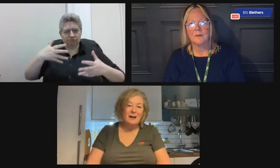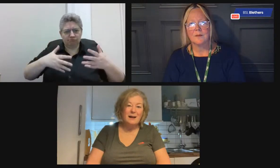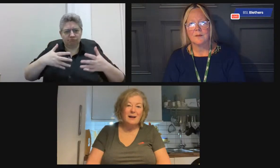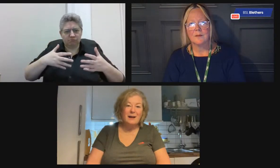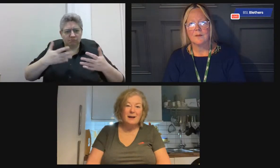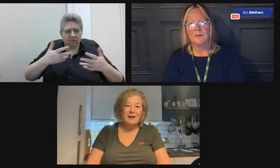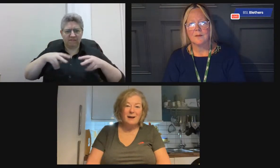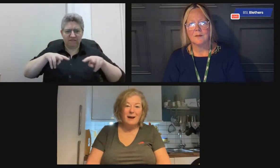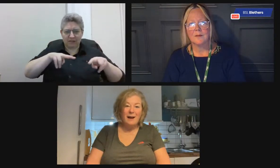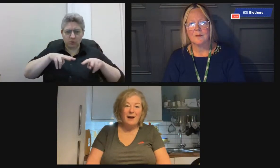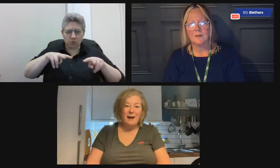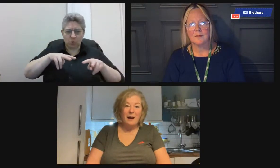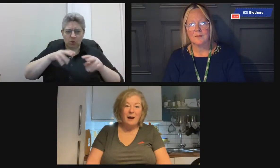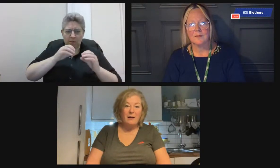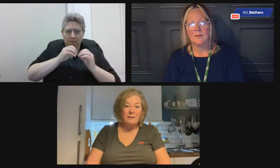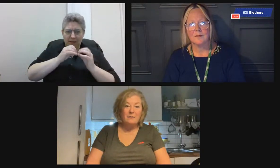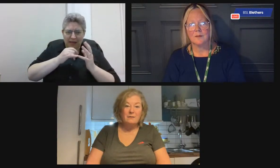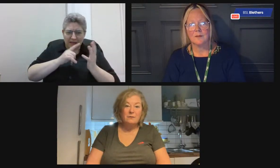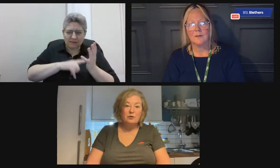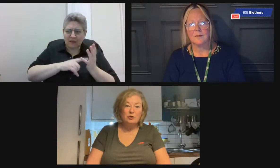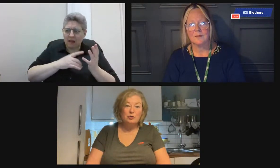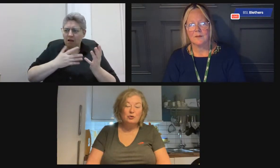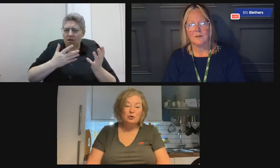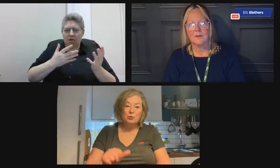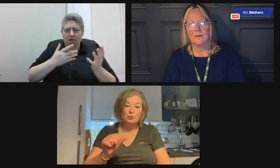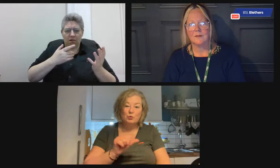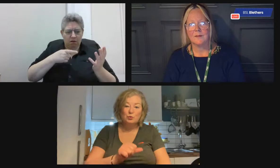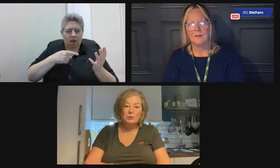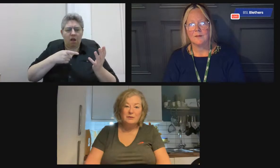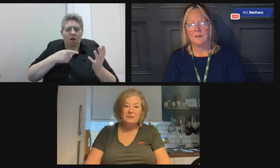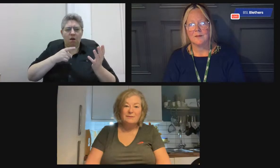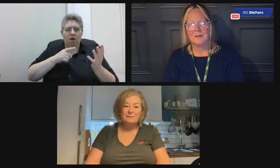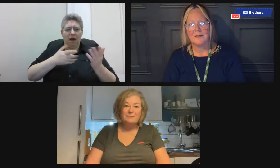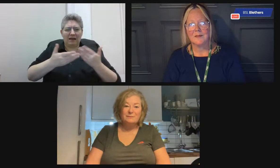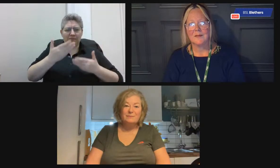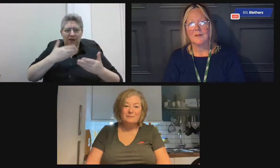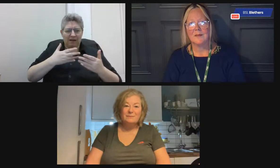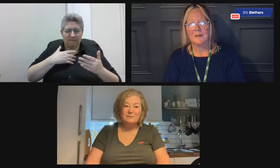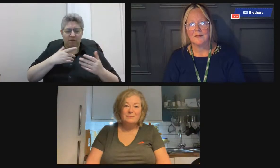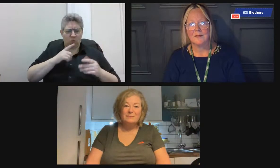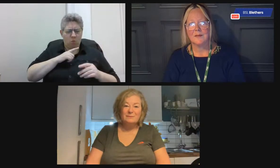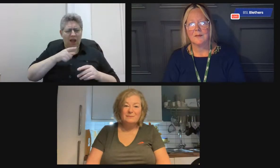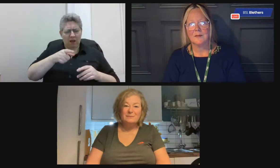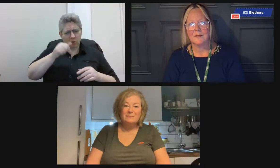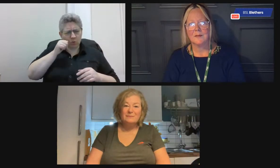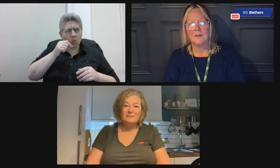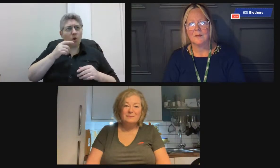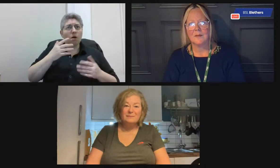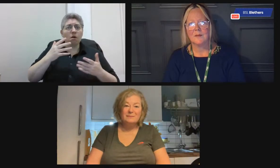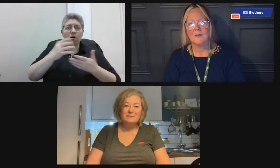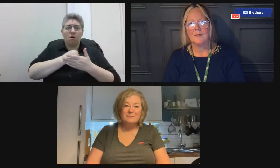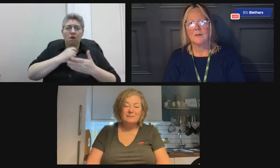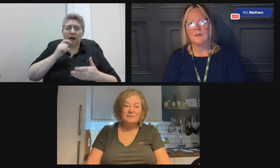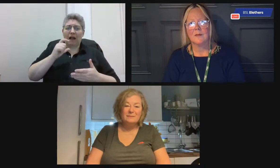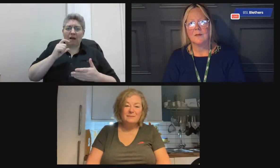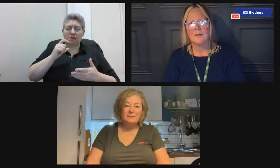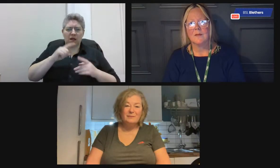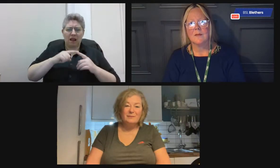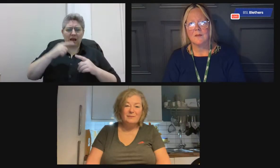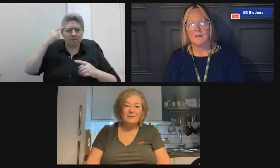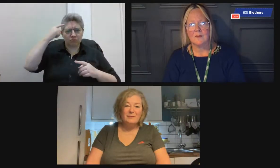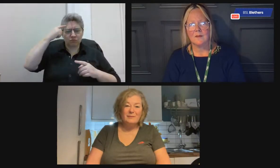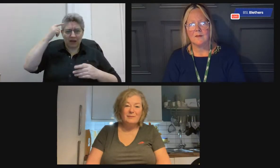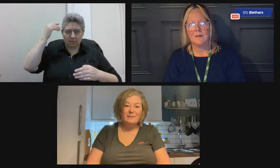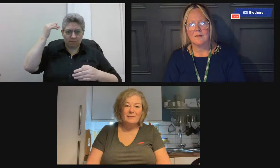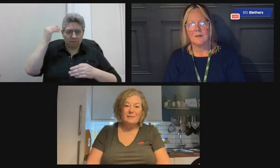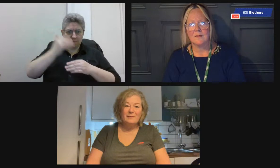So you didn't feel that the information you received was particularly suited to you if you'd had that information on video, for